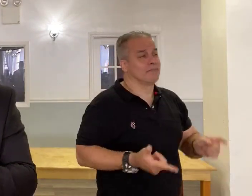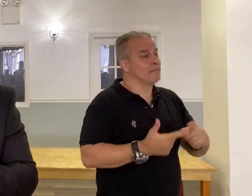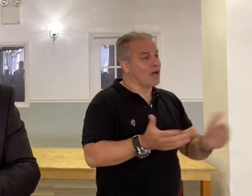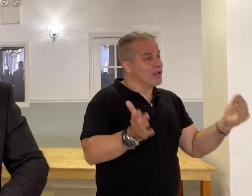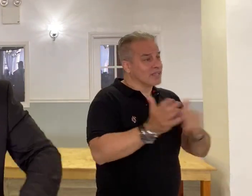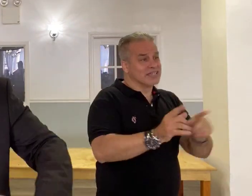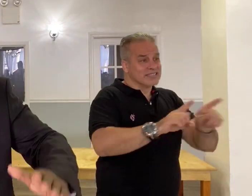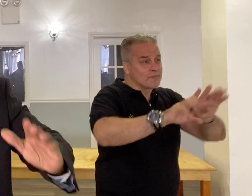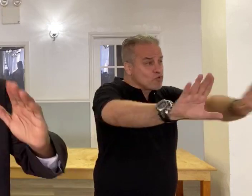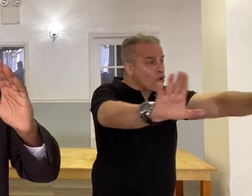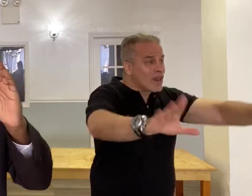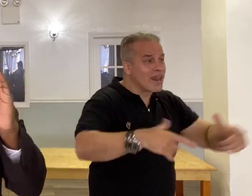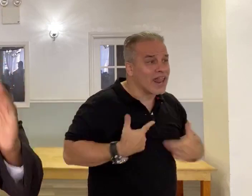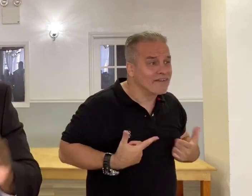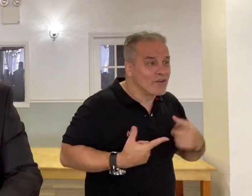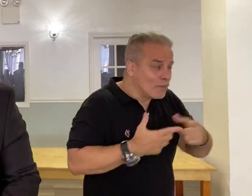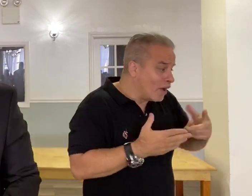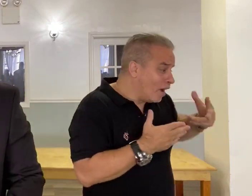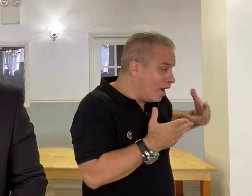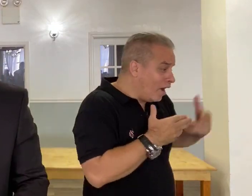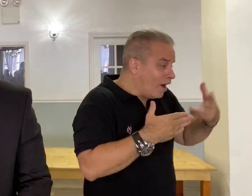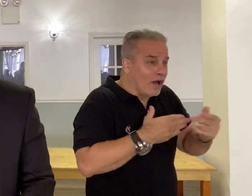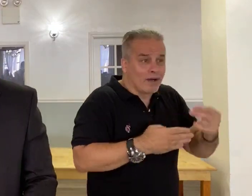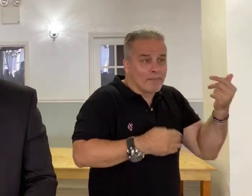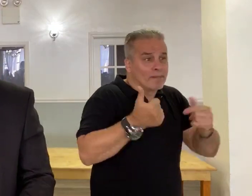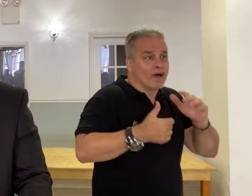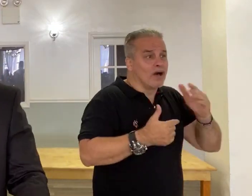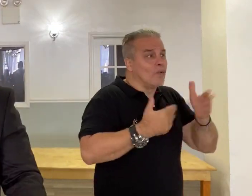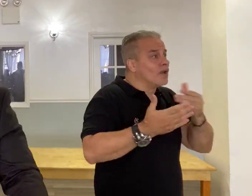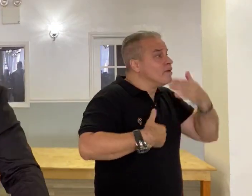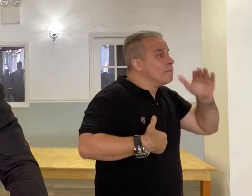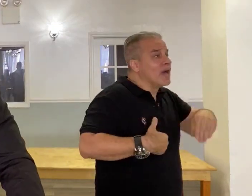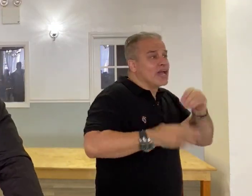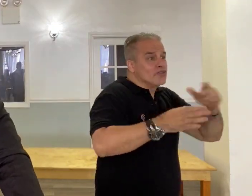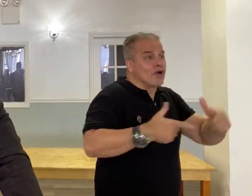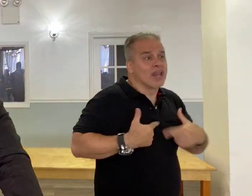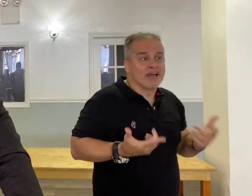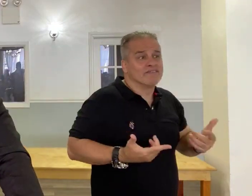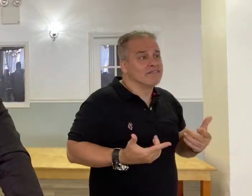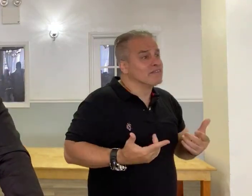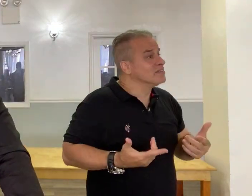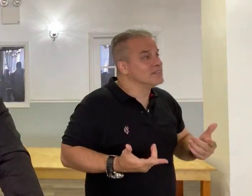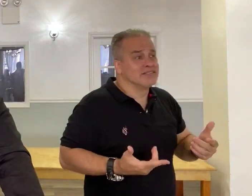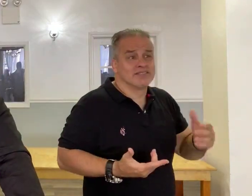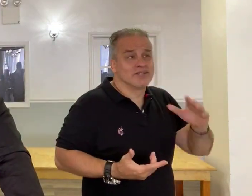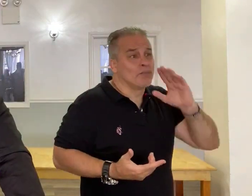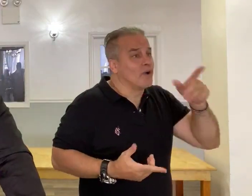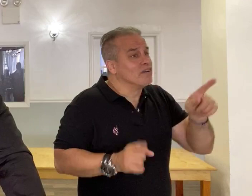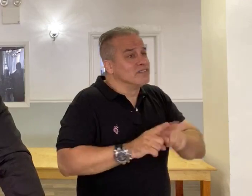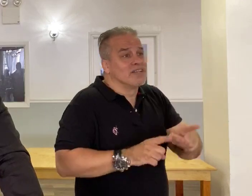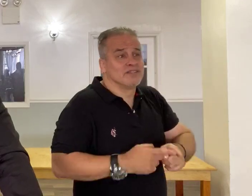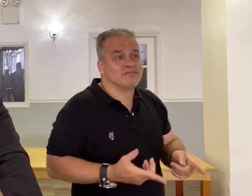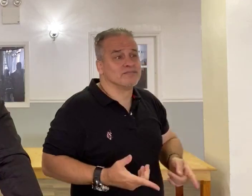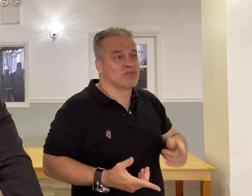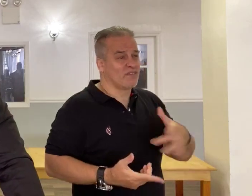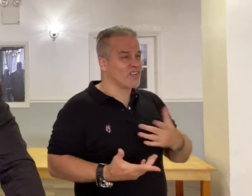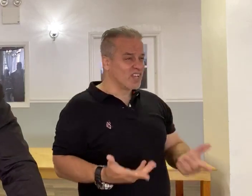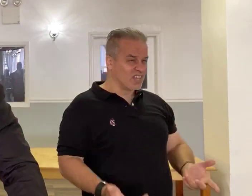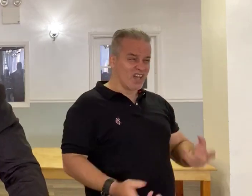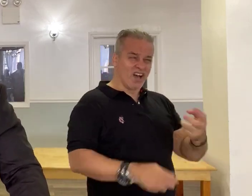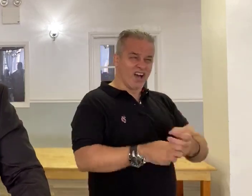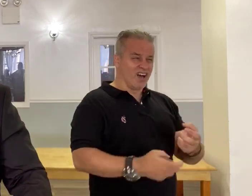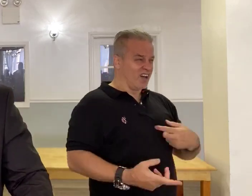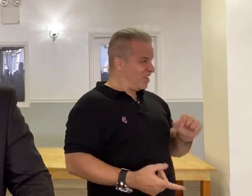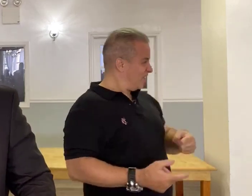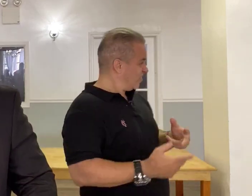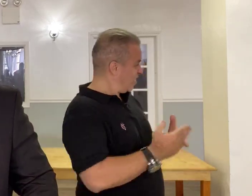this morning. But listen to me, again, your life hangs in the balance. Your health as a Christian hangs